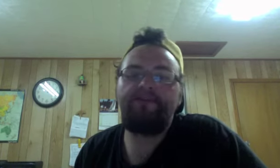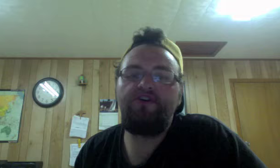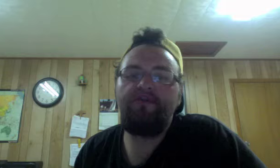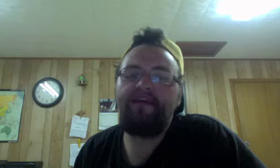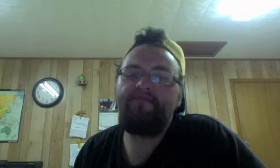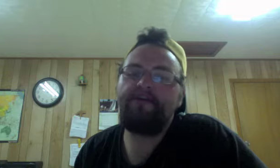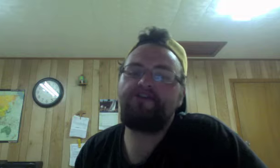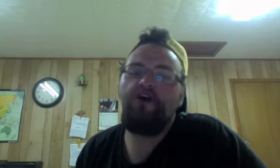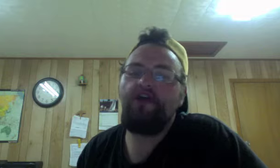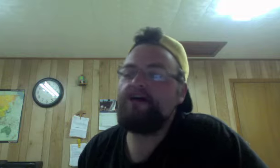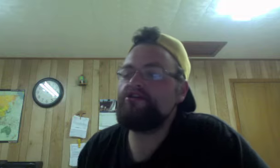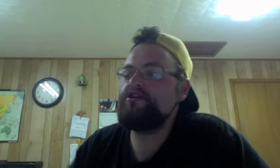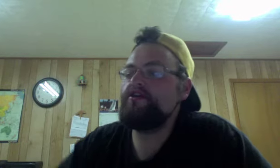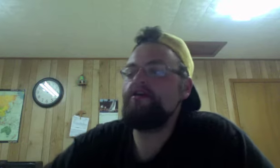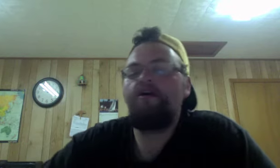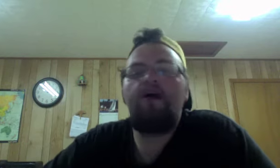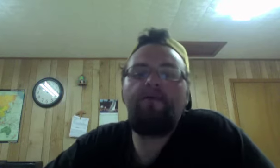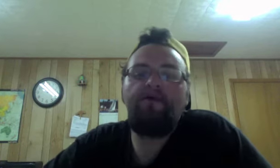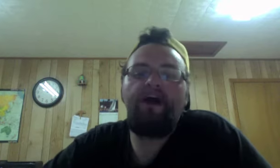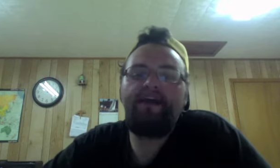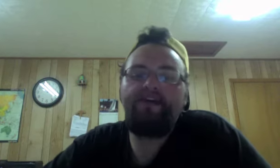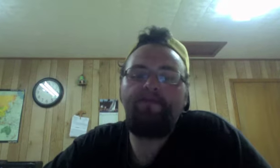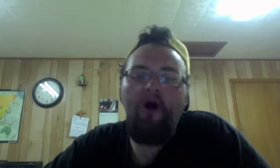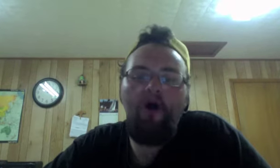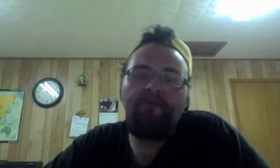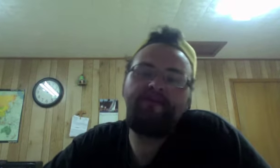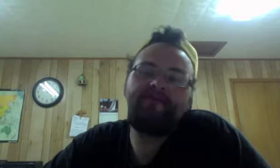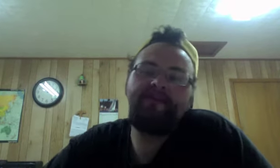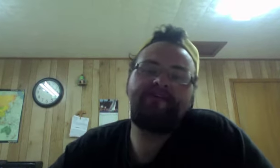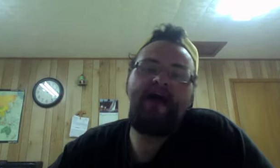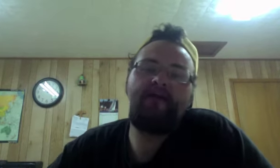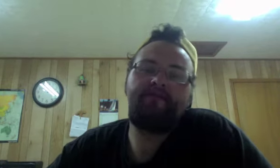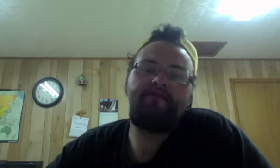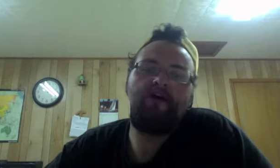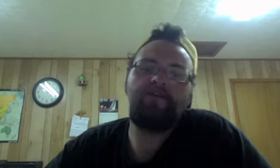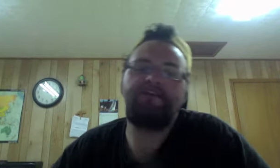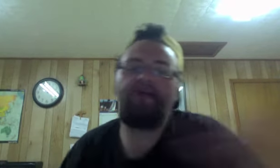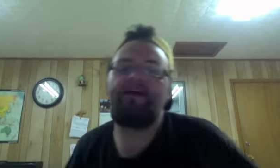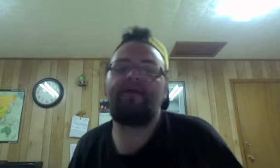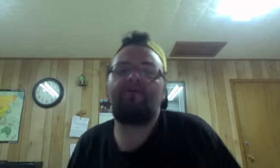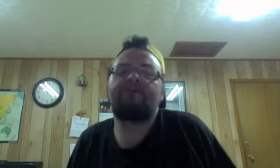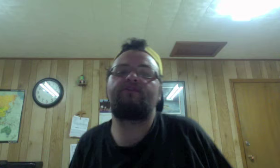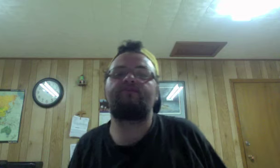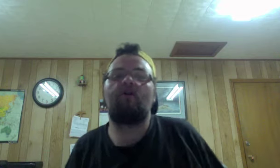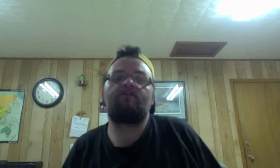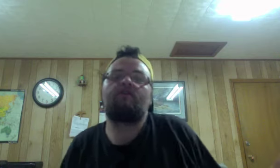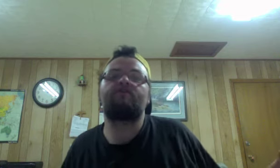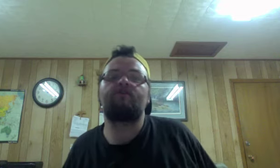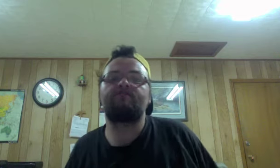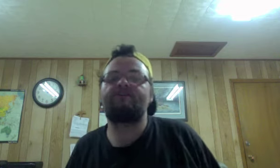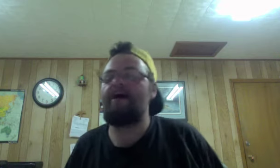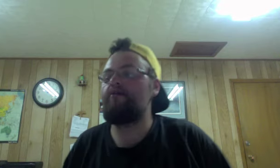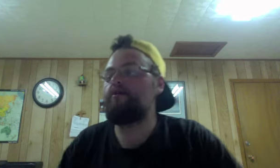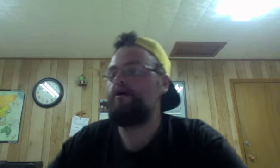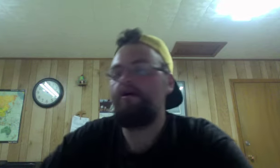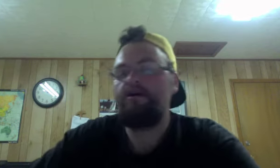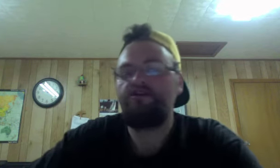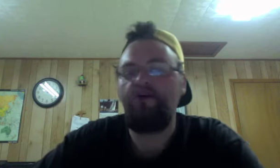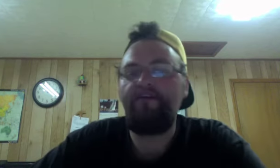too I mean he bitched all last year about not getting the ball but they're they were down all the time like why do want the ball they're out they're always down so I think